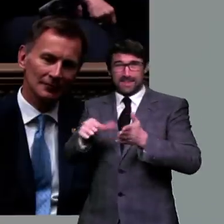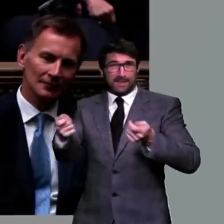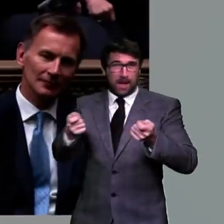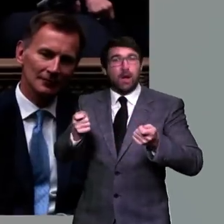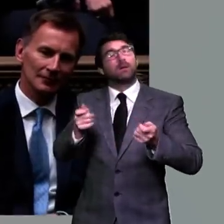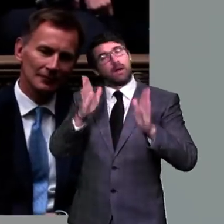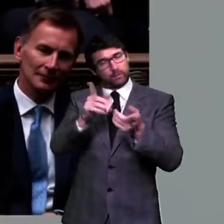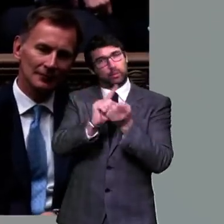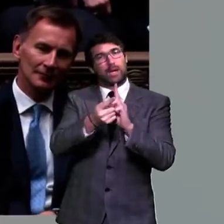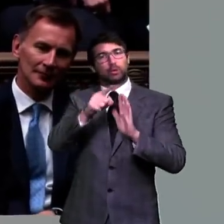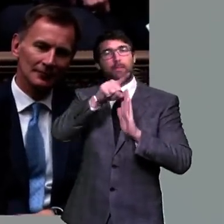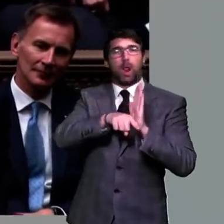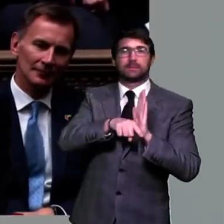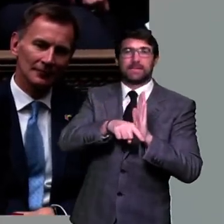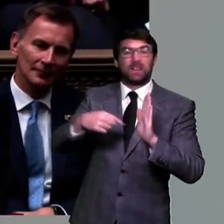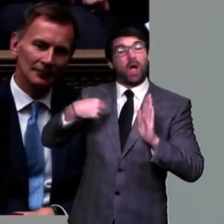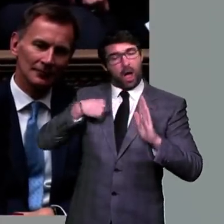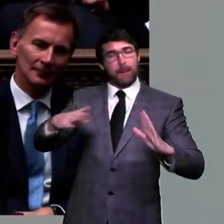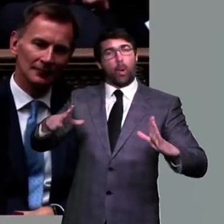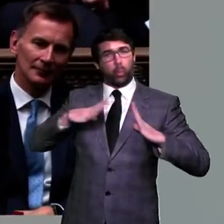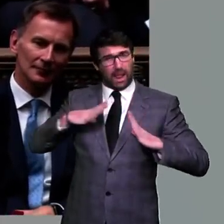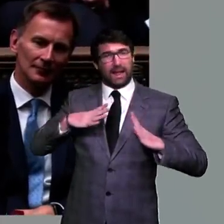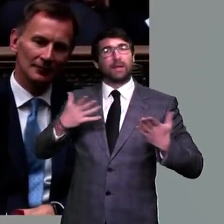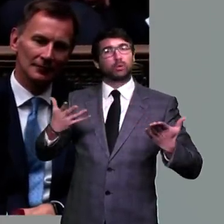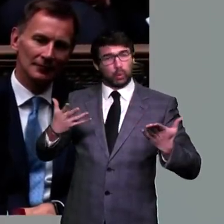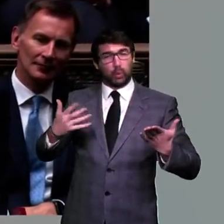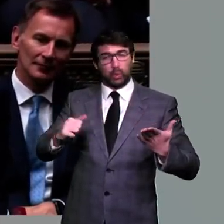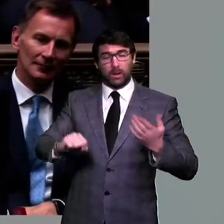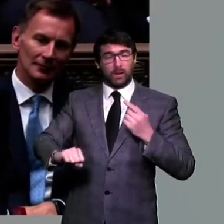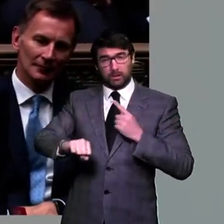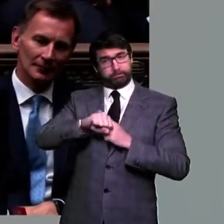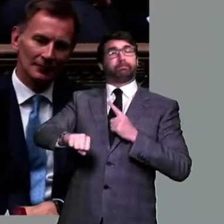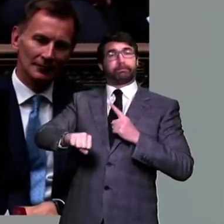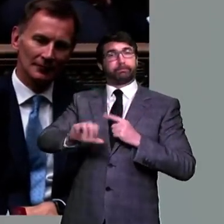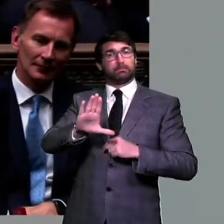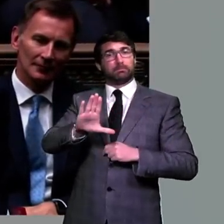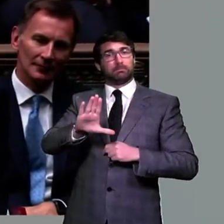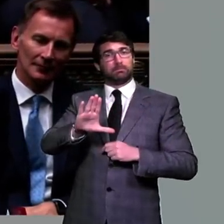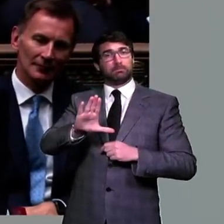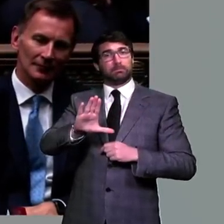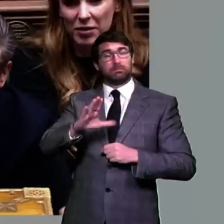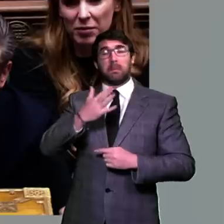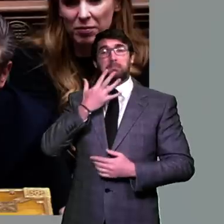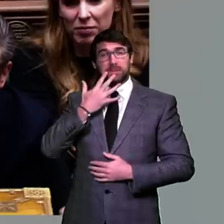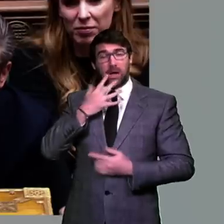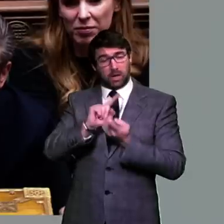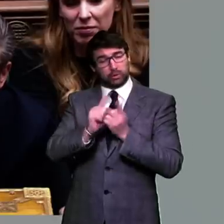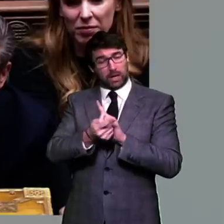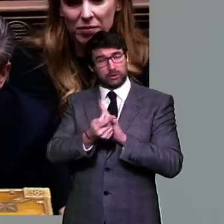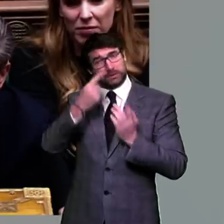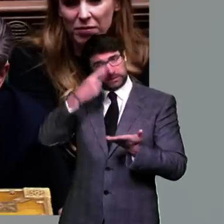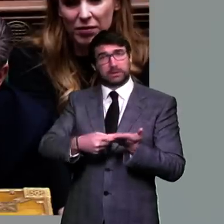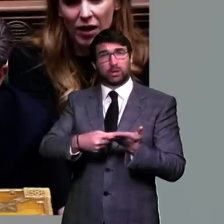who's prepared to front up. I'm prepared to take the tough decisions. Unlike the honourable gentleman, who hasn't